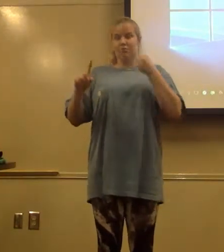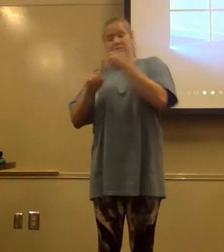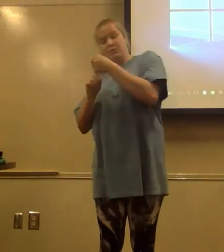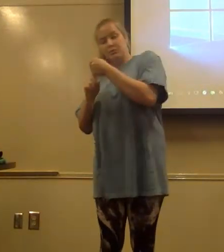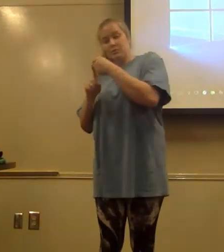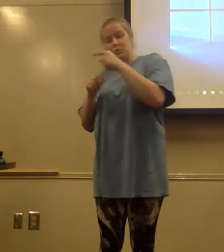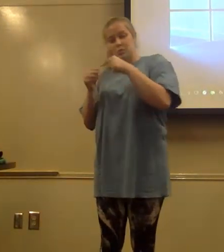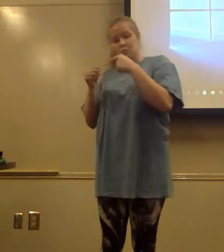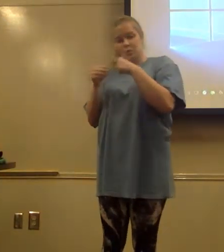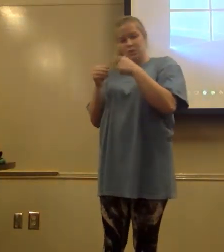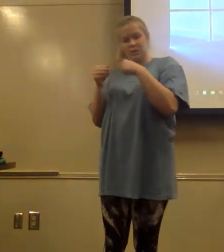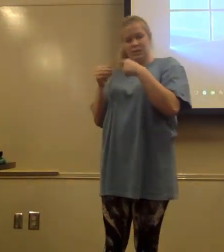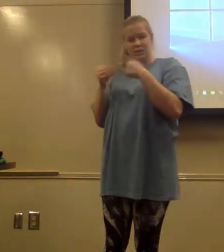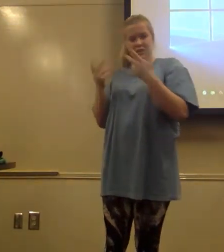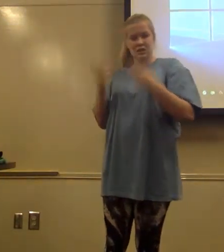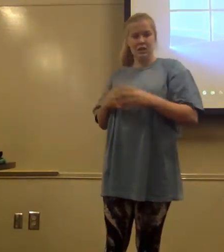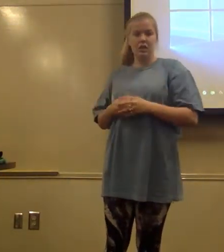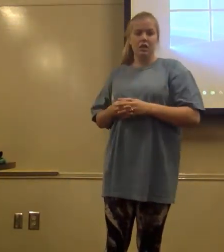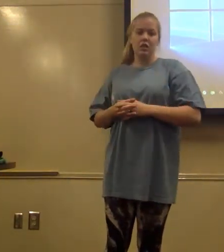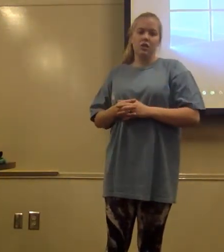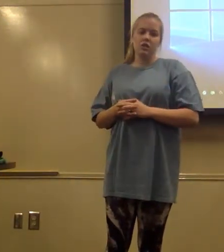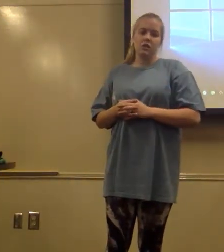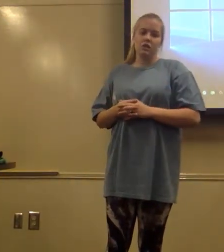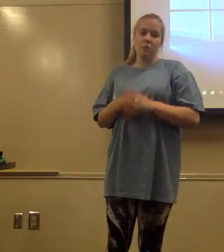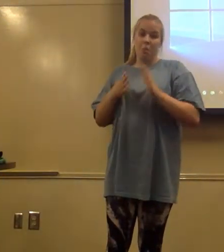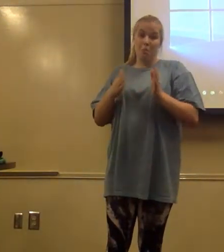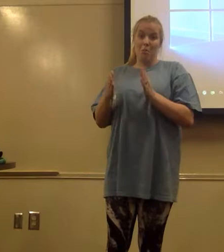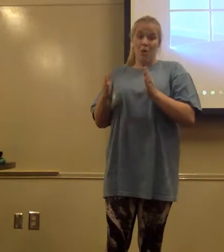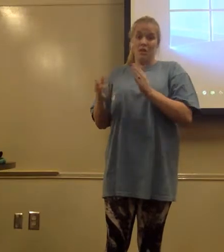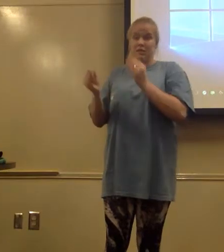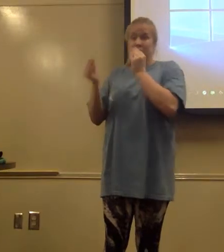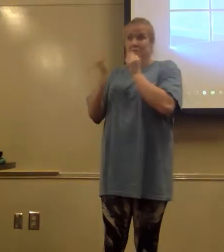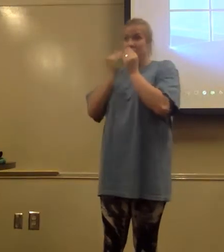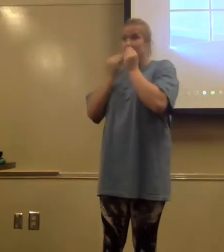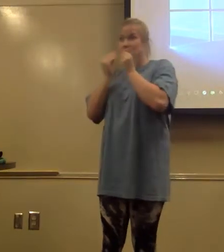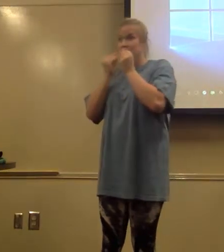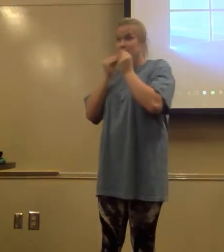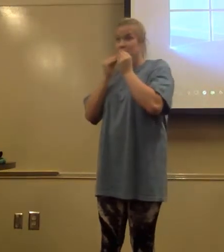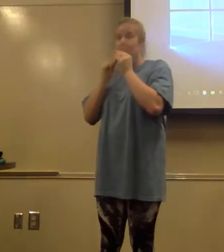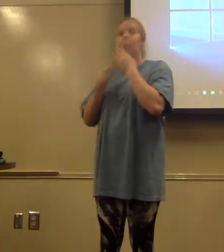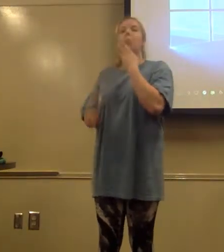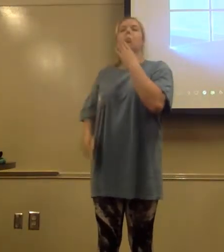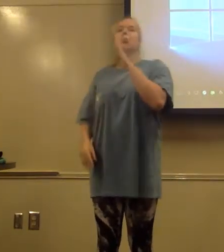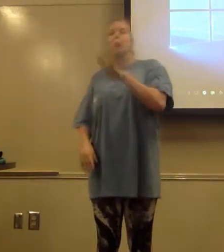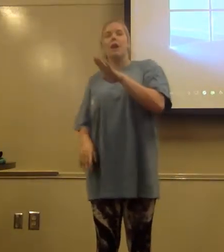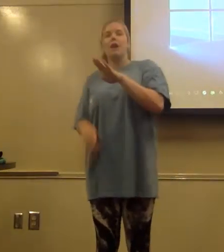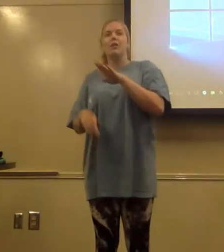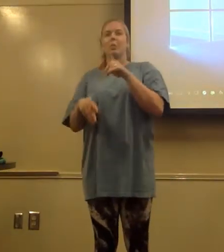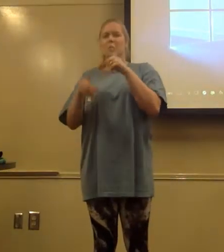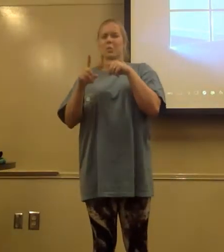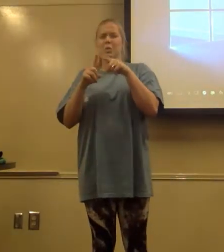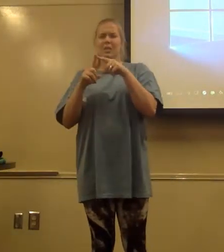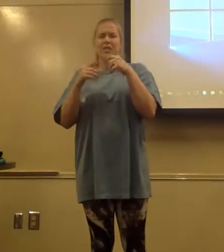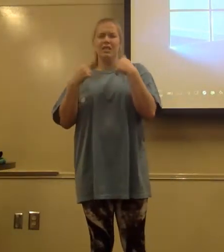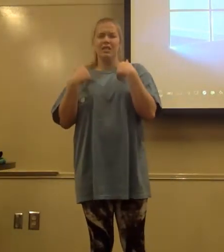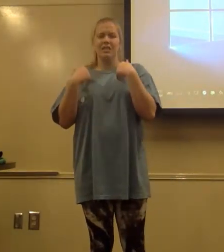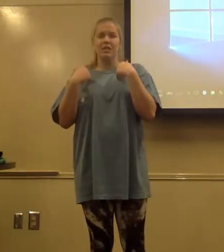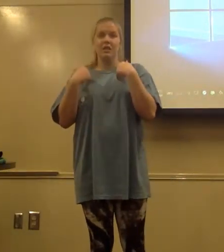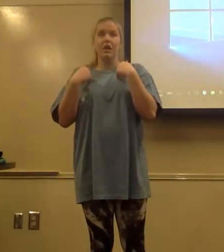because they've said processed meat is bad, but surely it's going to take a while for them to say all animal products are detrimental to health. Well, look,